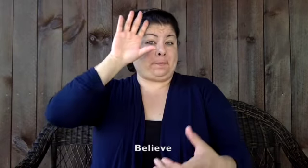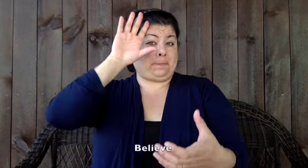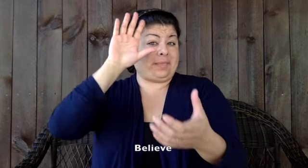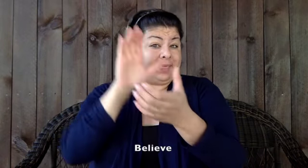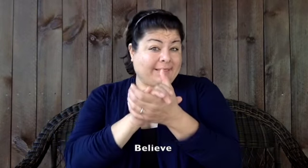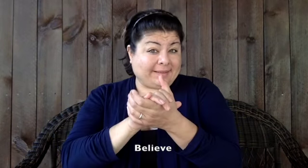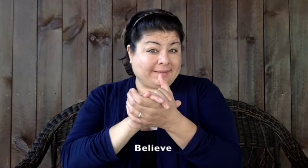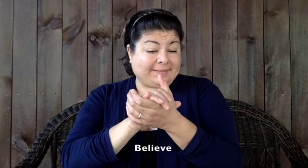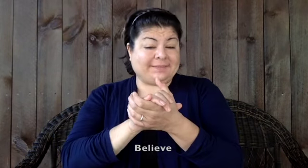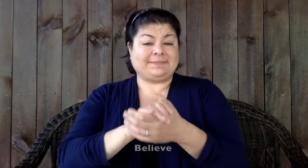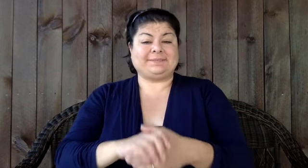Believe.